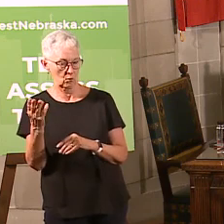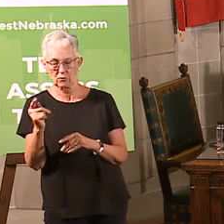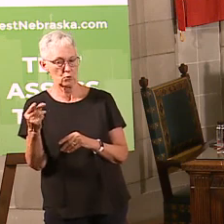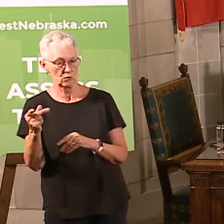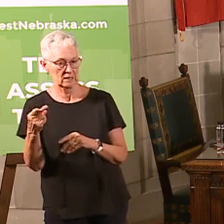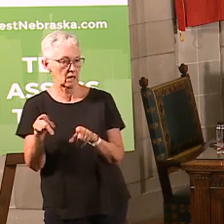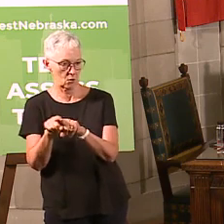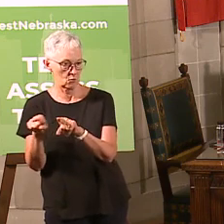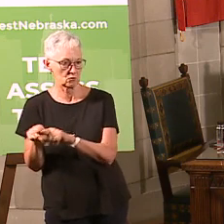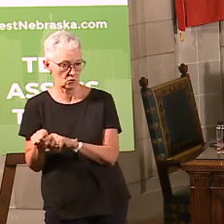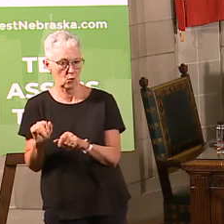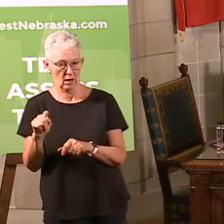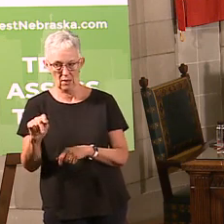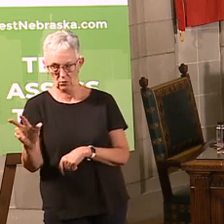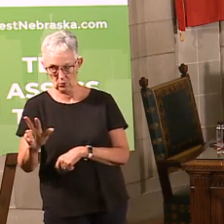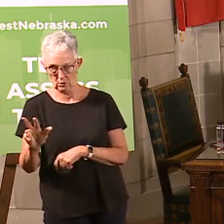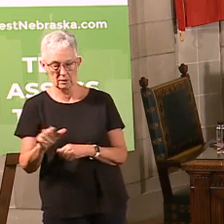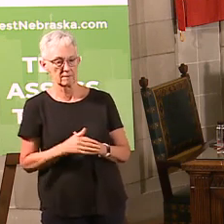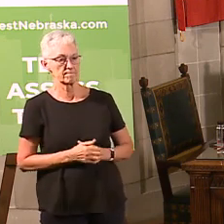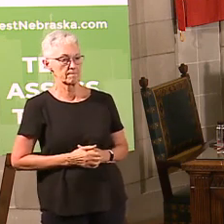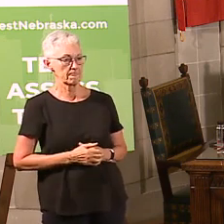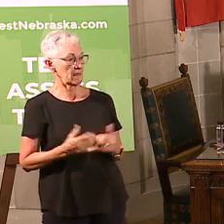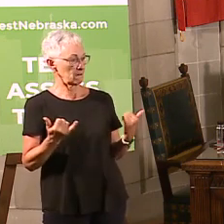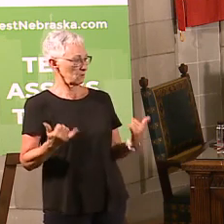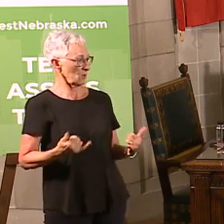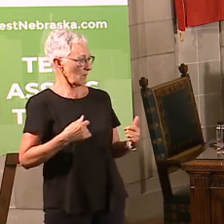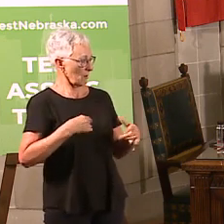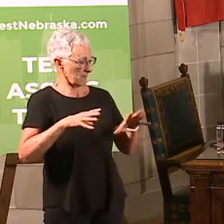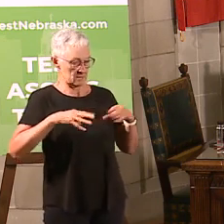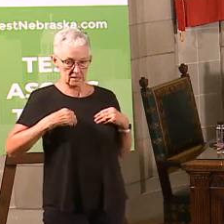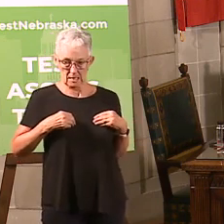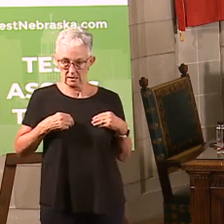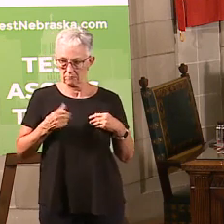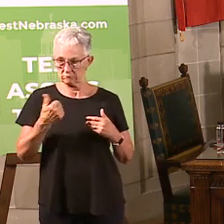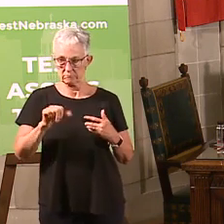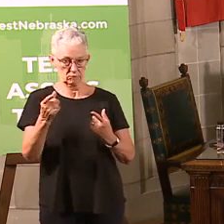then roll into questions and answers.